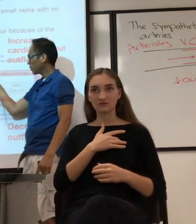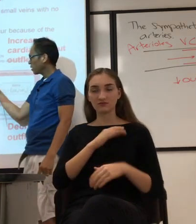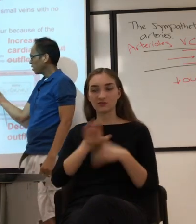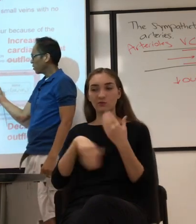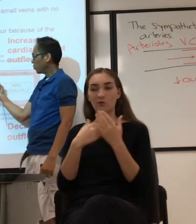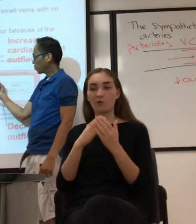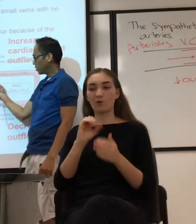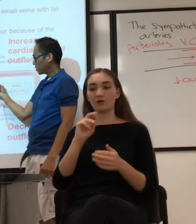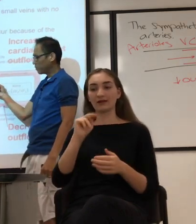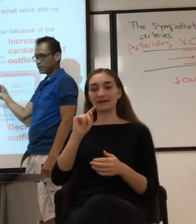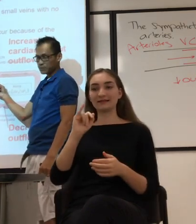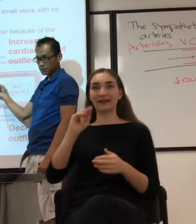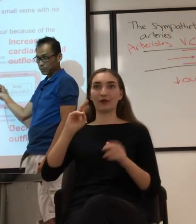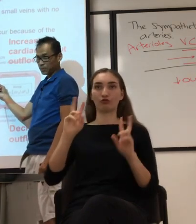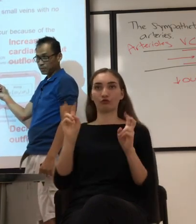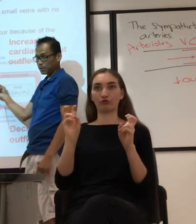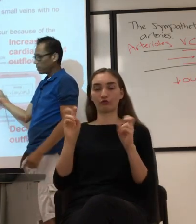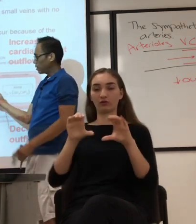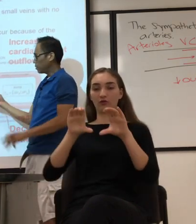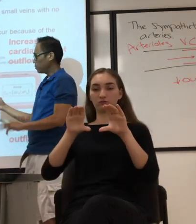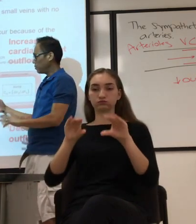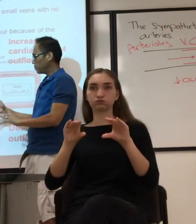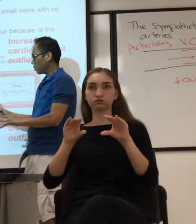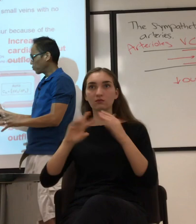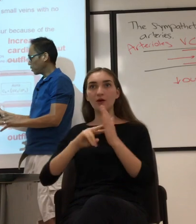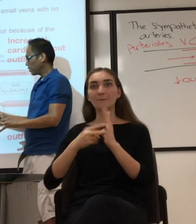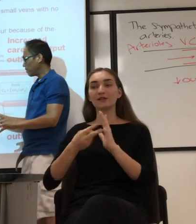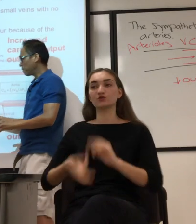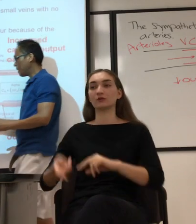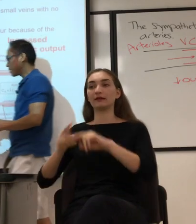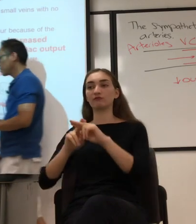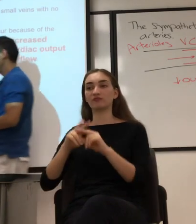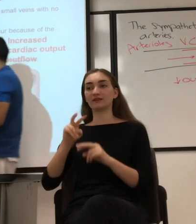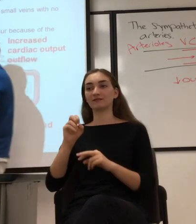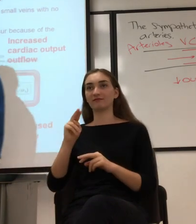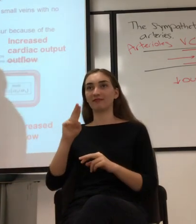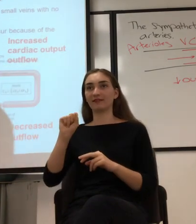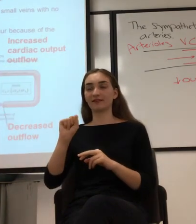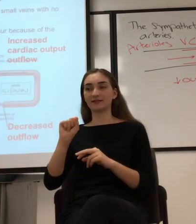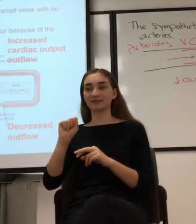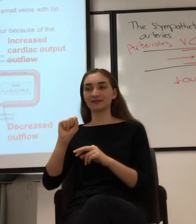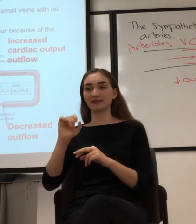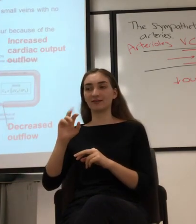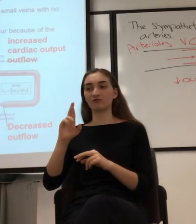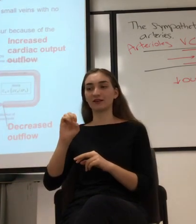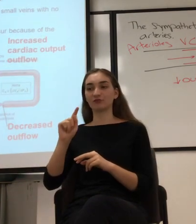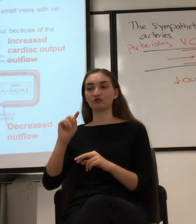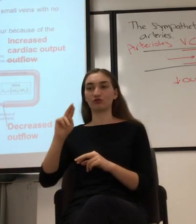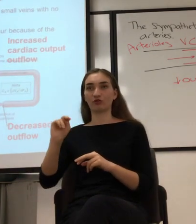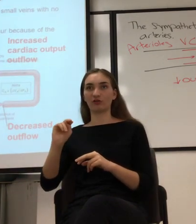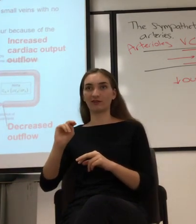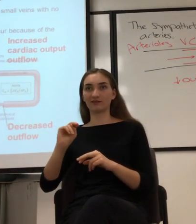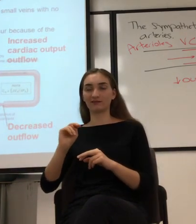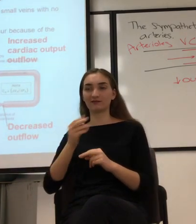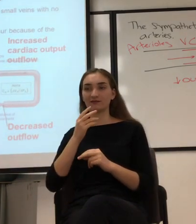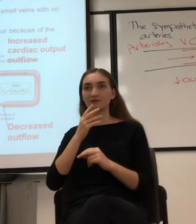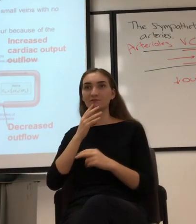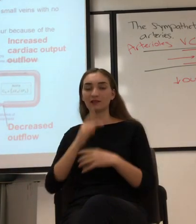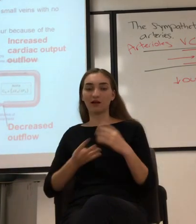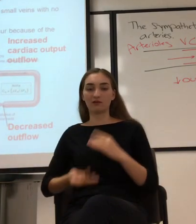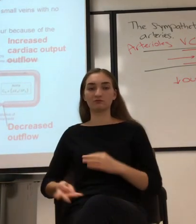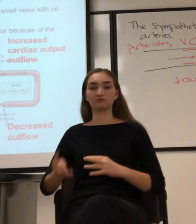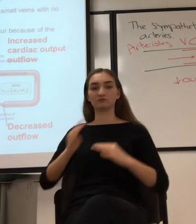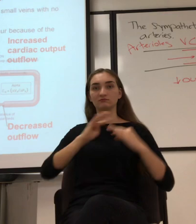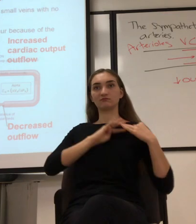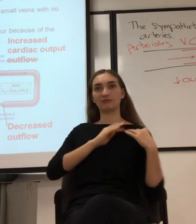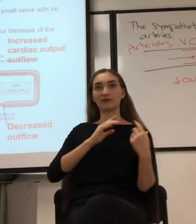container, you increase the venous return. You don't really affect the resistance, you affect the capacitance much